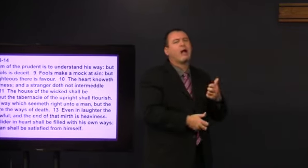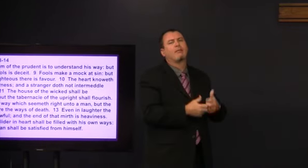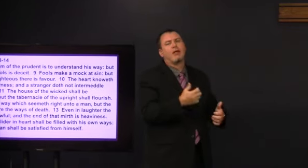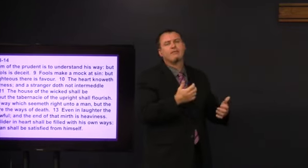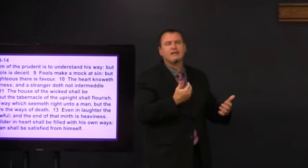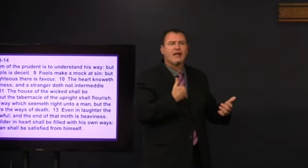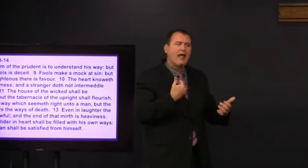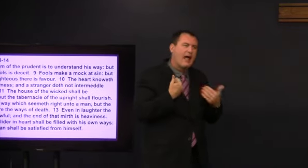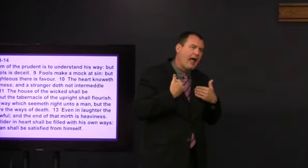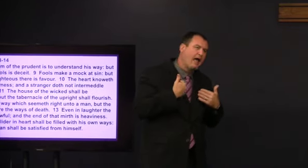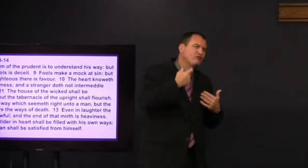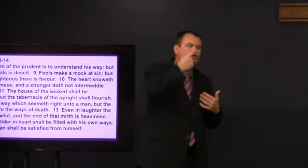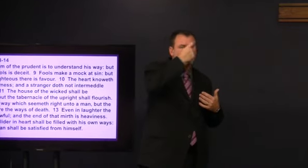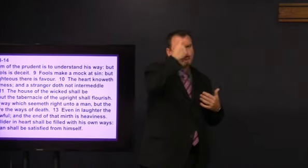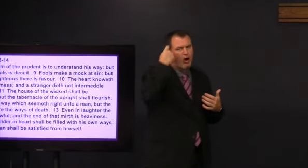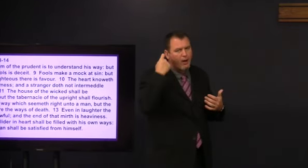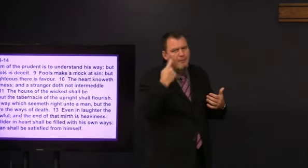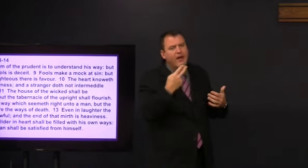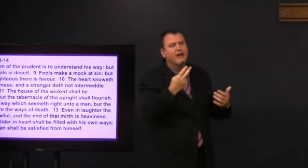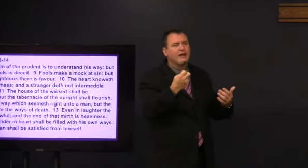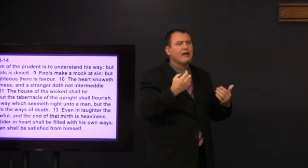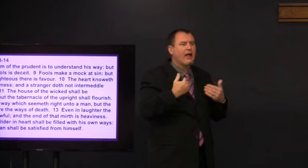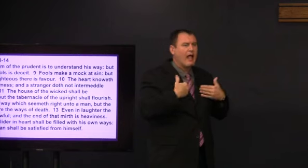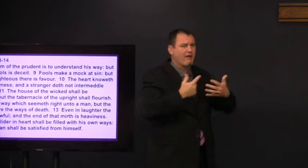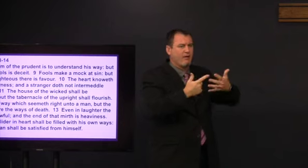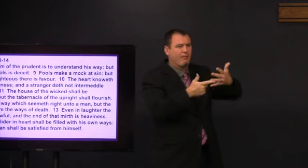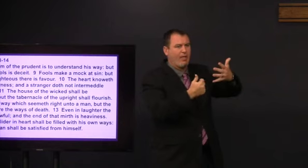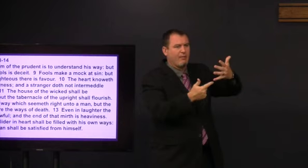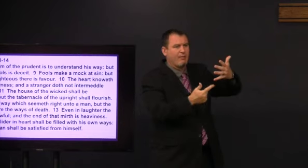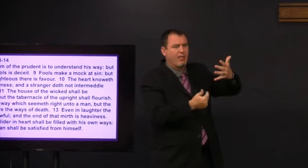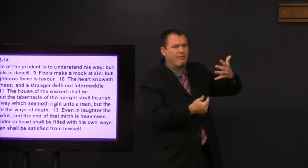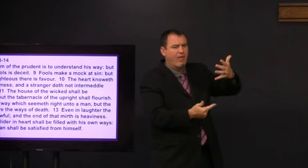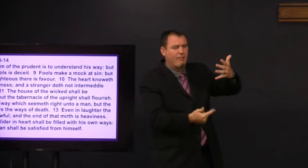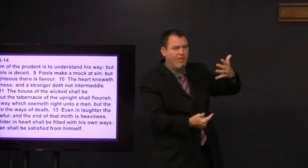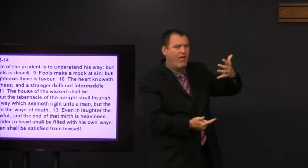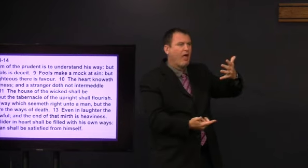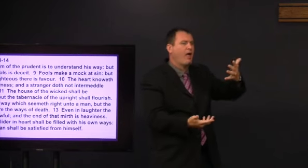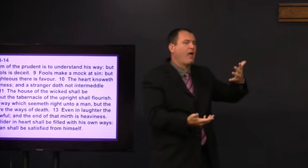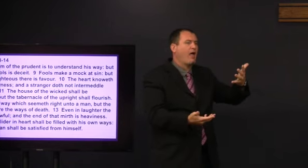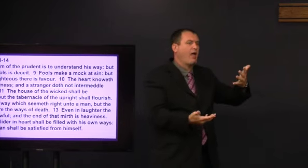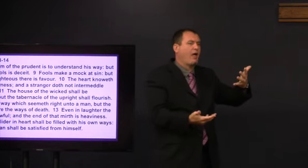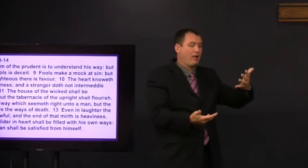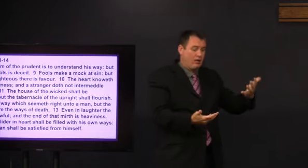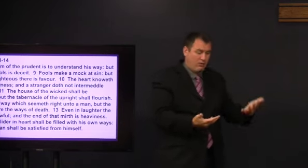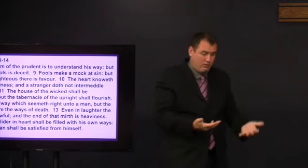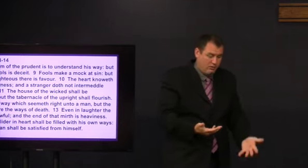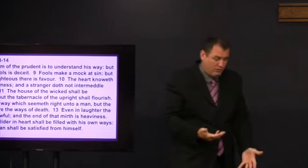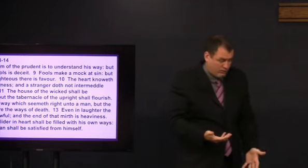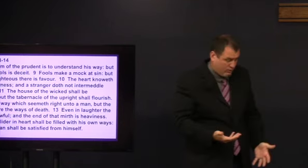He had too many problems inside. He had scars. He had all of these things wrong with